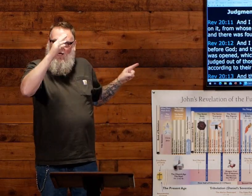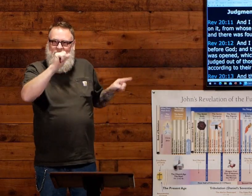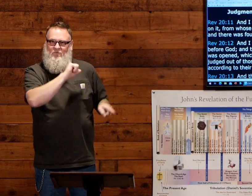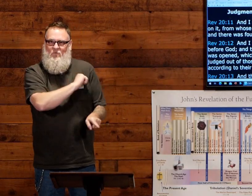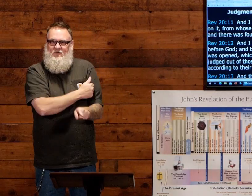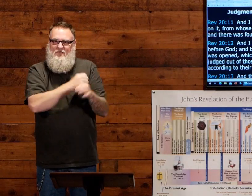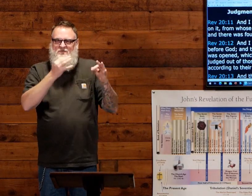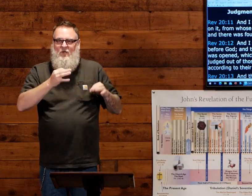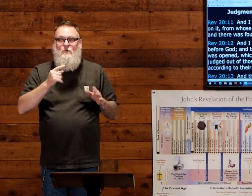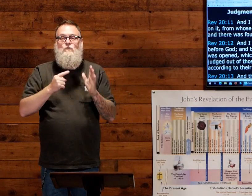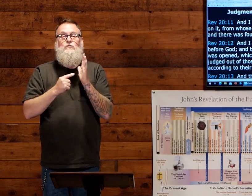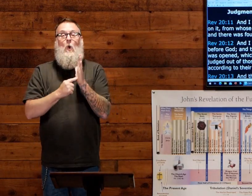Father's decision.